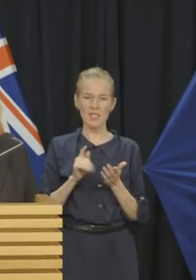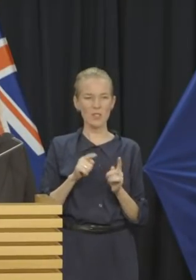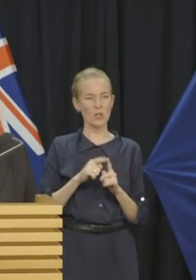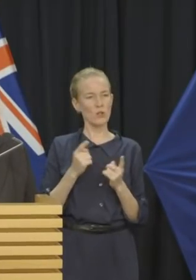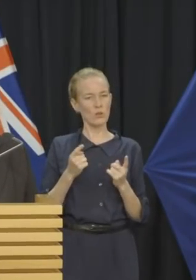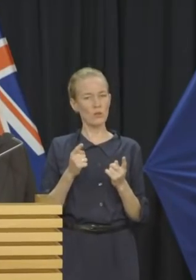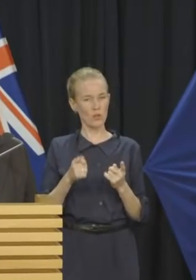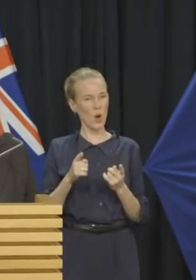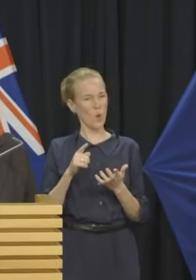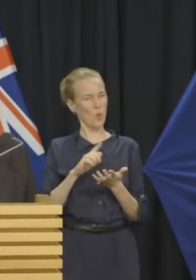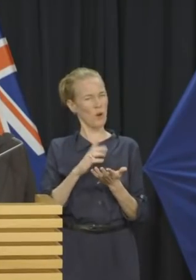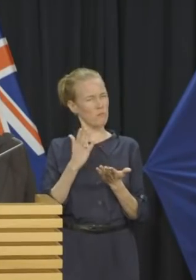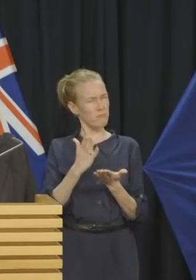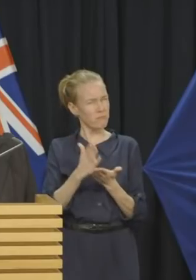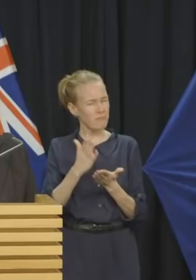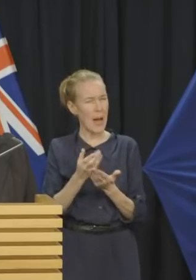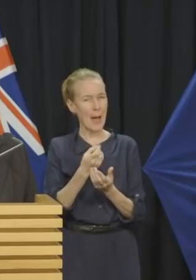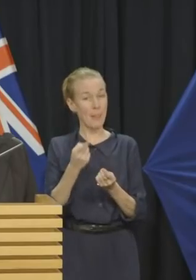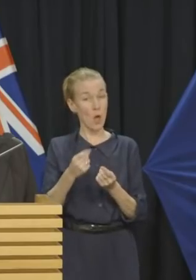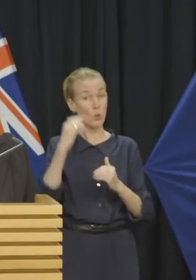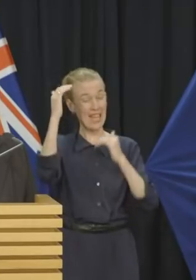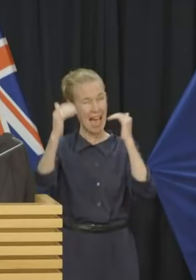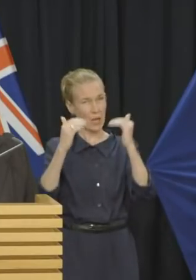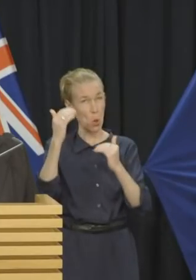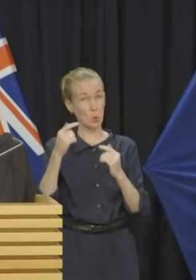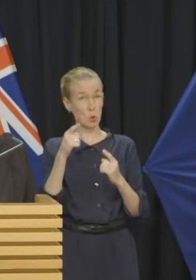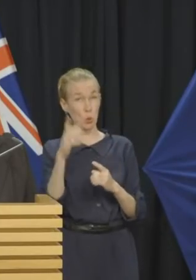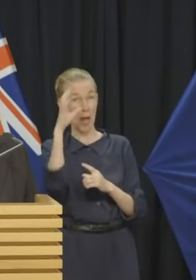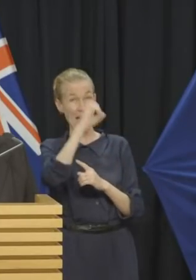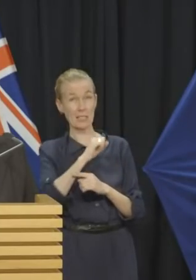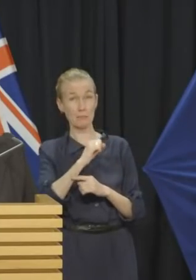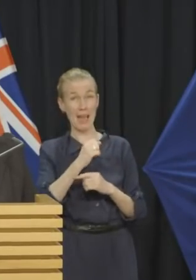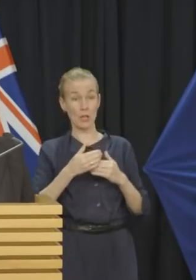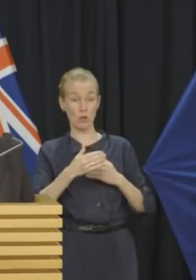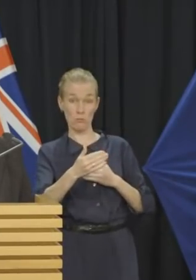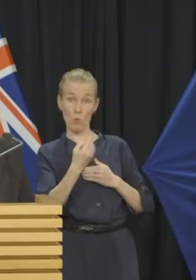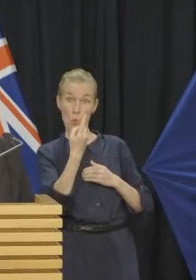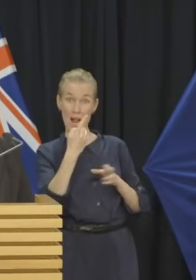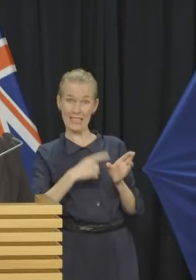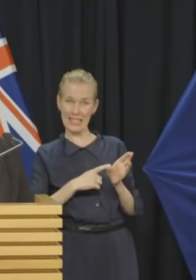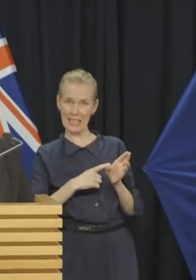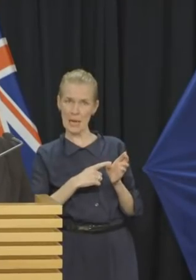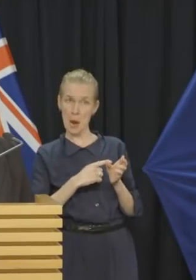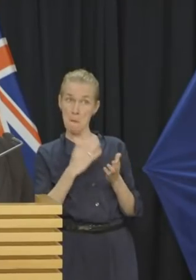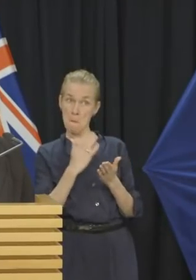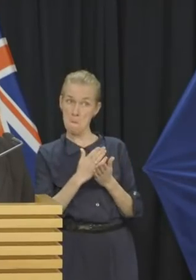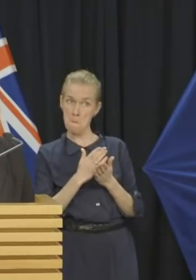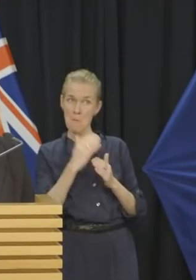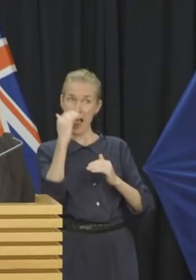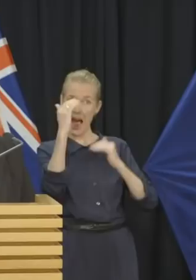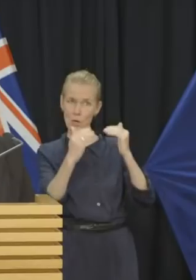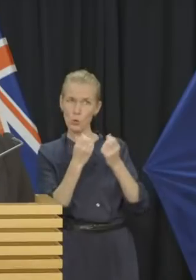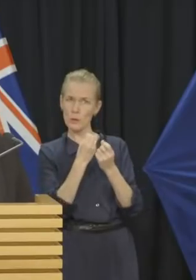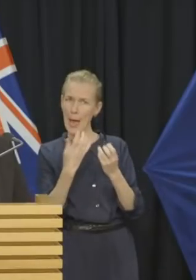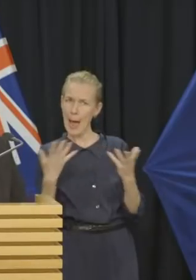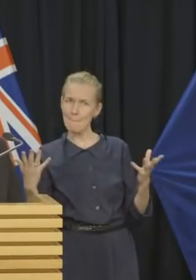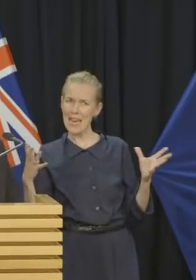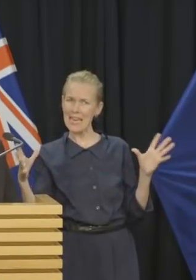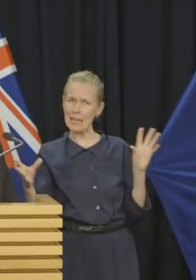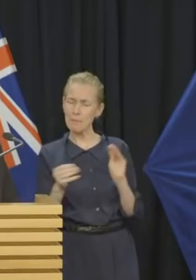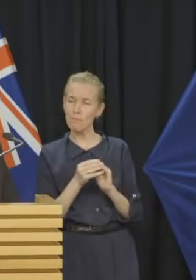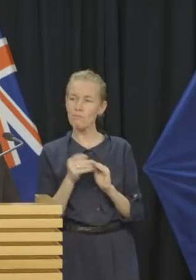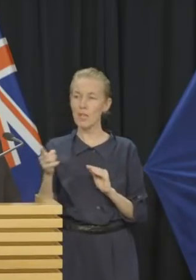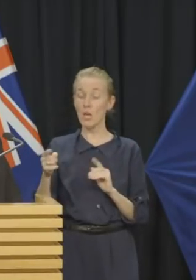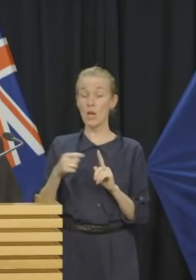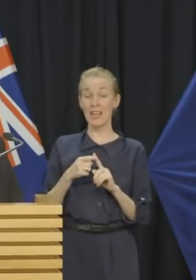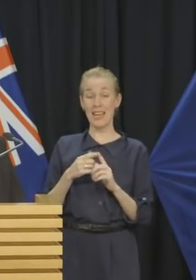What percent, and like how many would be coming in over a year? So at the moment, the regime as it is stood up is we're talking about a capacity